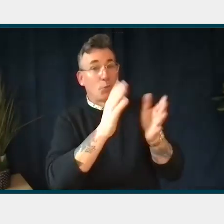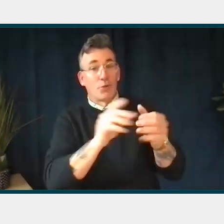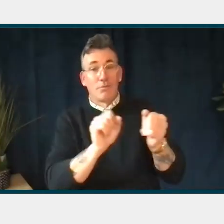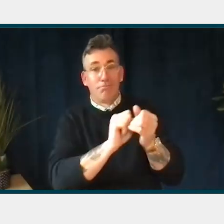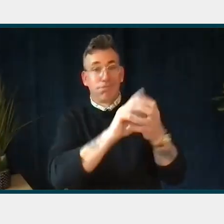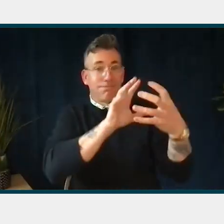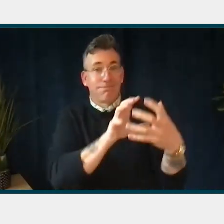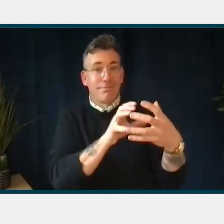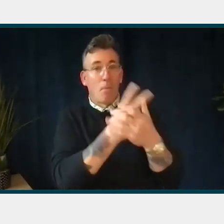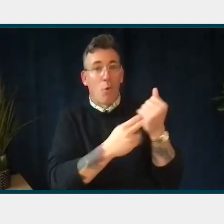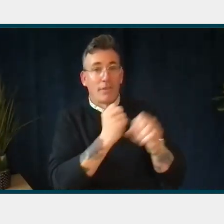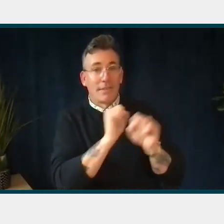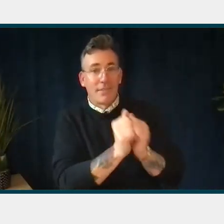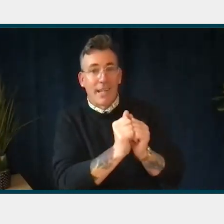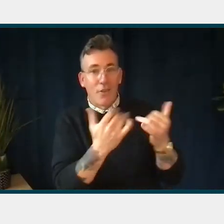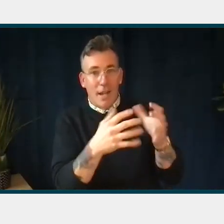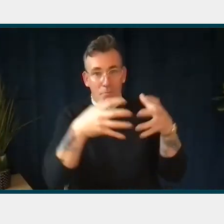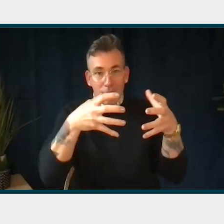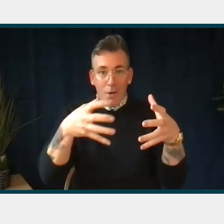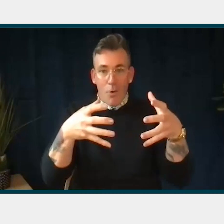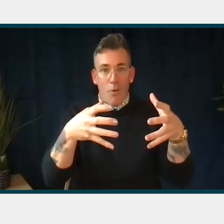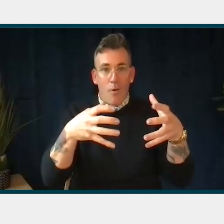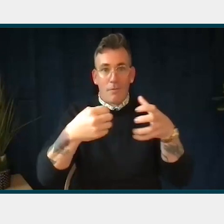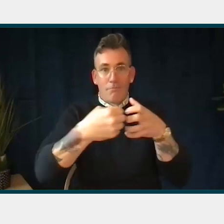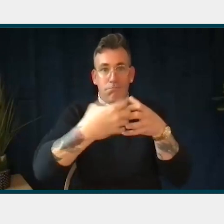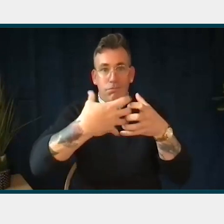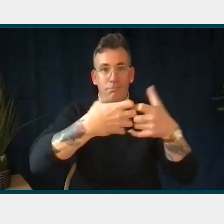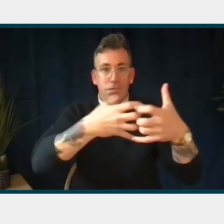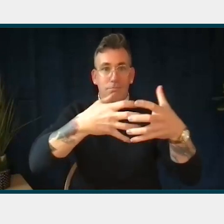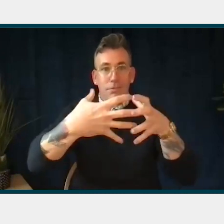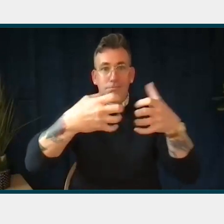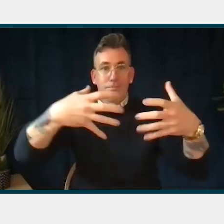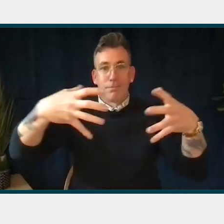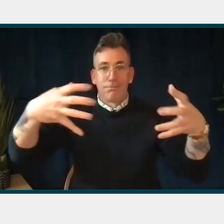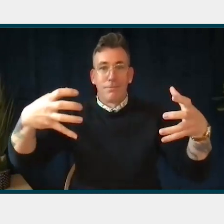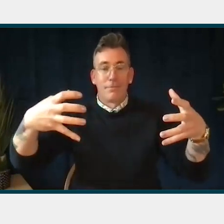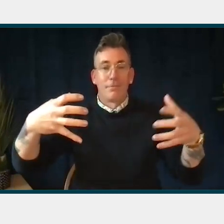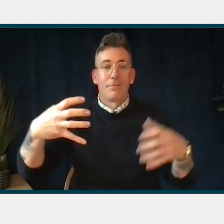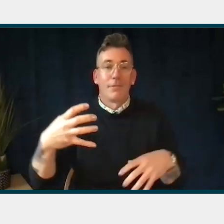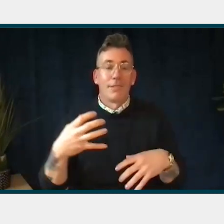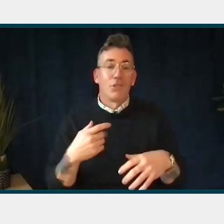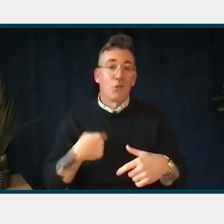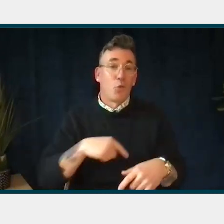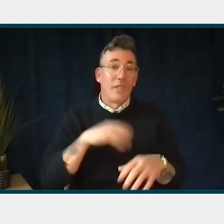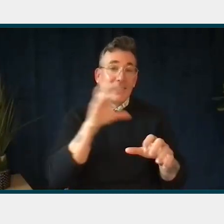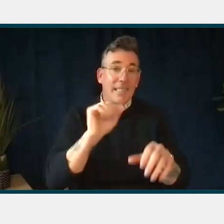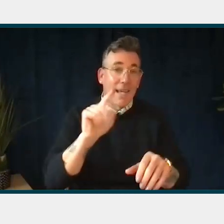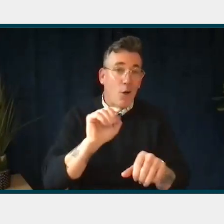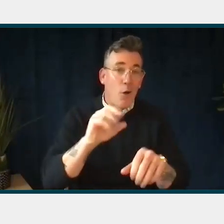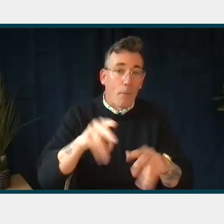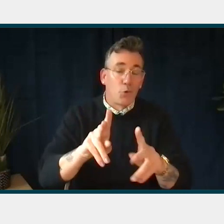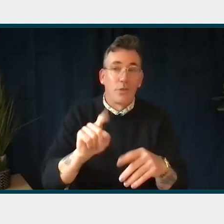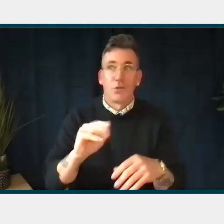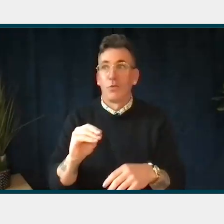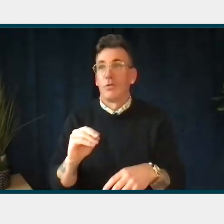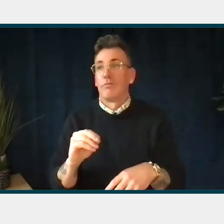right? But then when you meet a new person, your bubbles connect and now you're safe together. And the bubble continues to expand as the bubbles connect and get larger